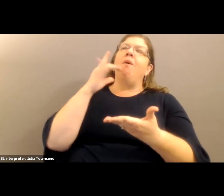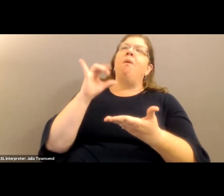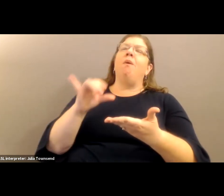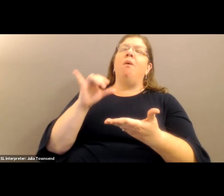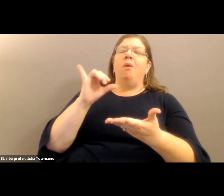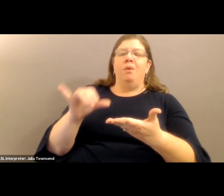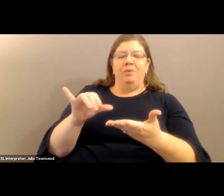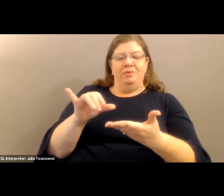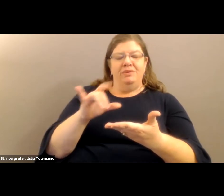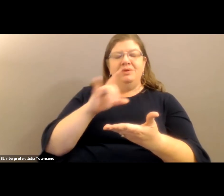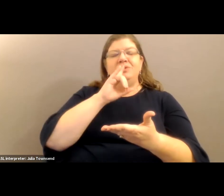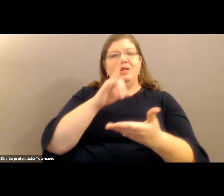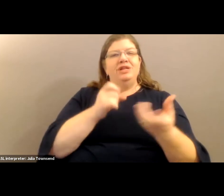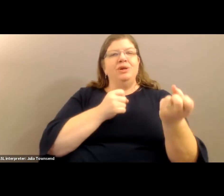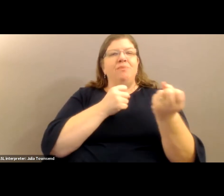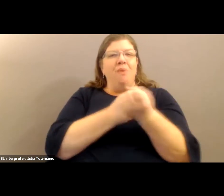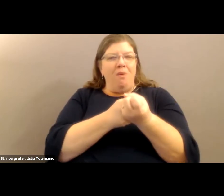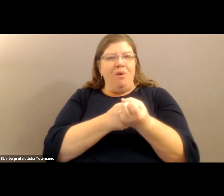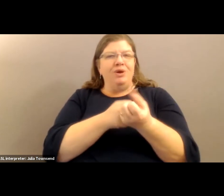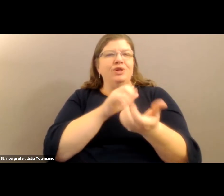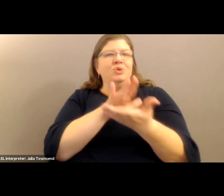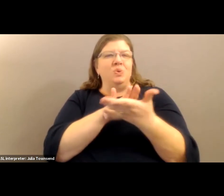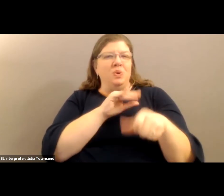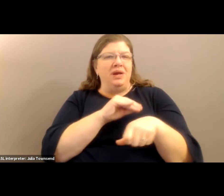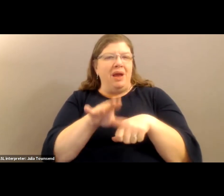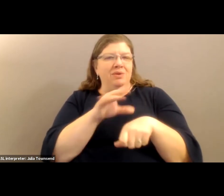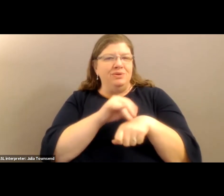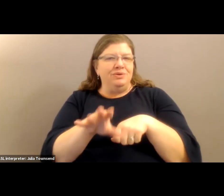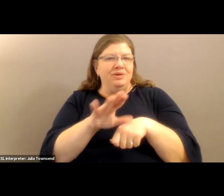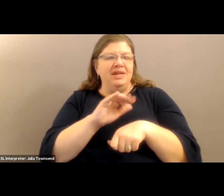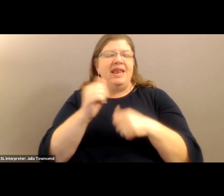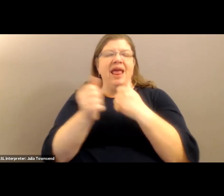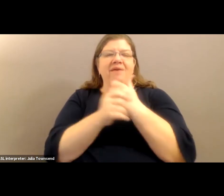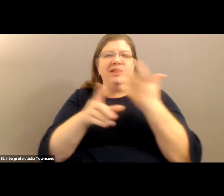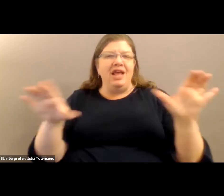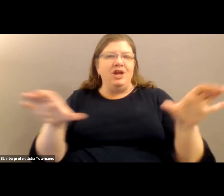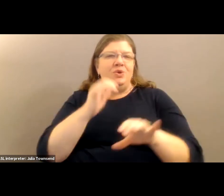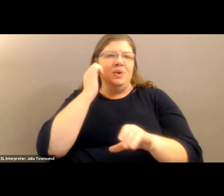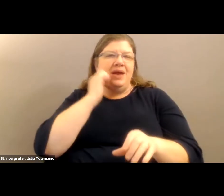So certainly support our school counselors and all they do every day.